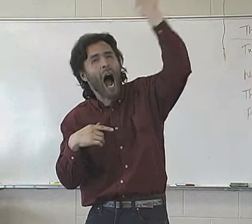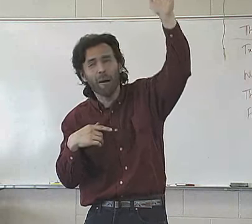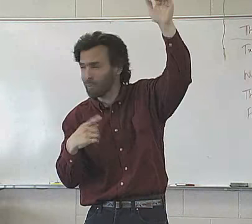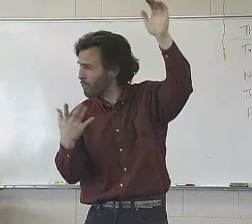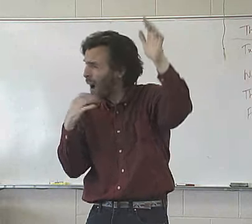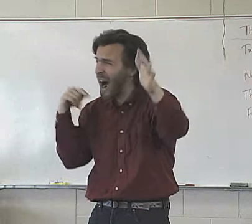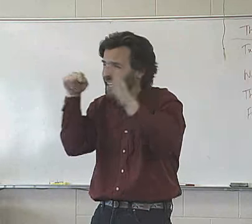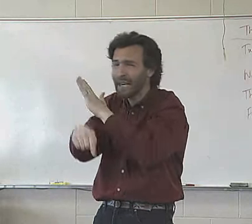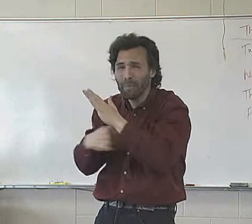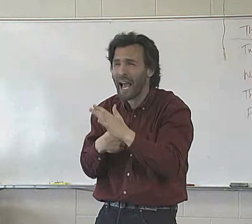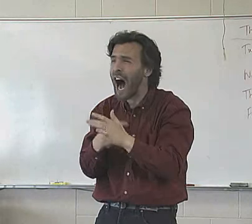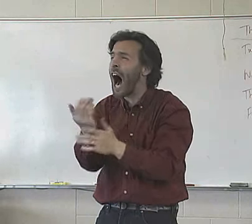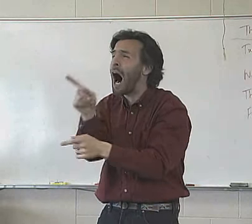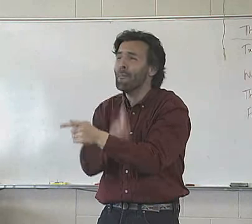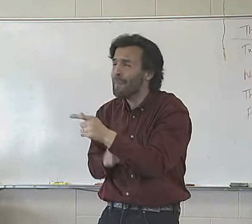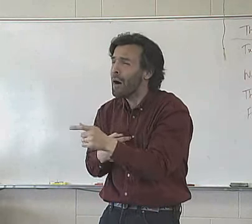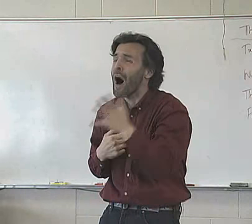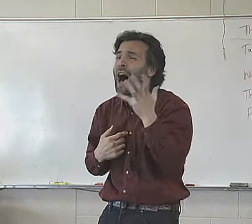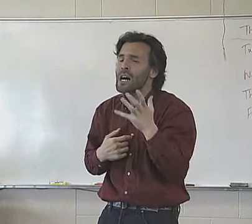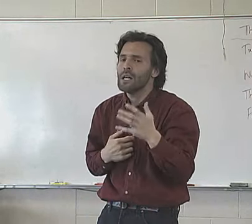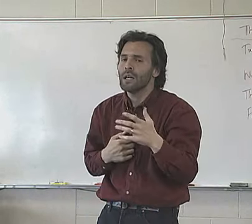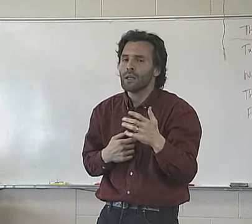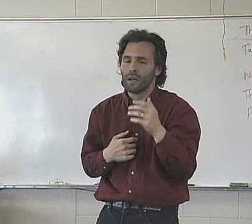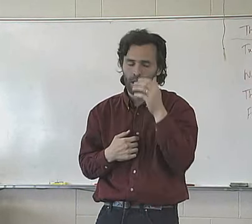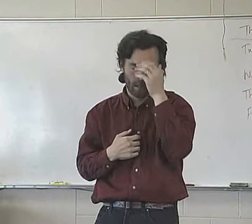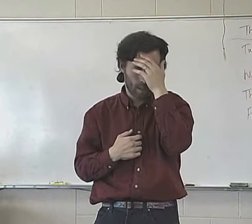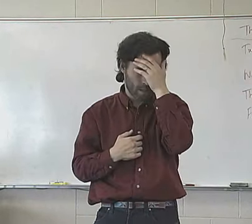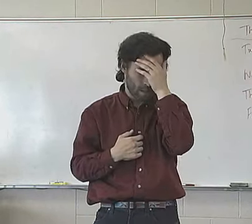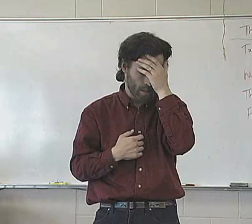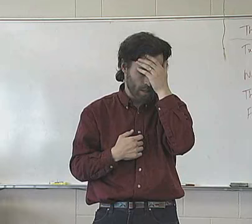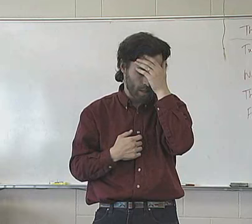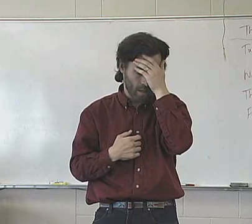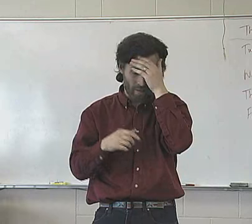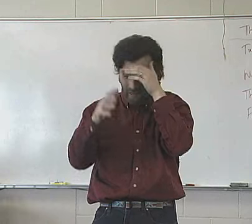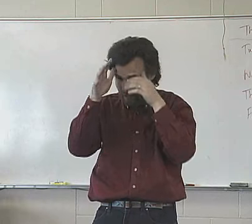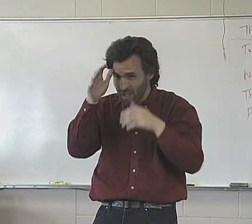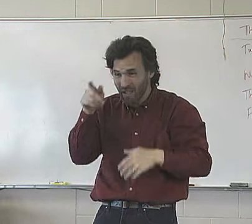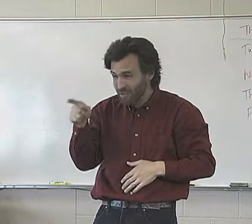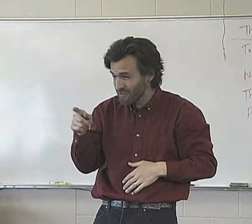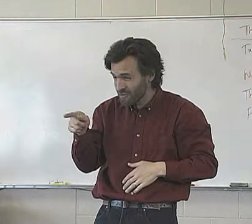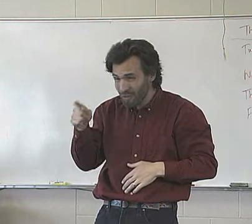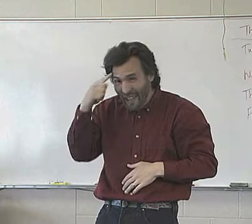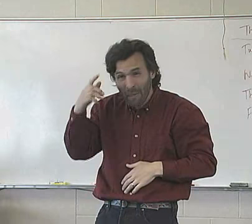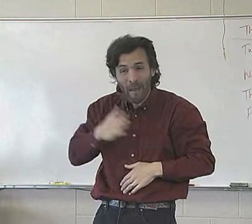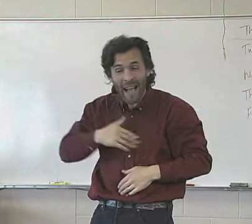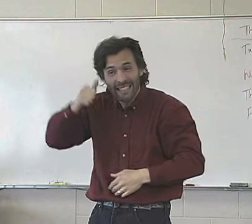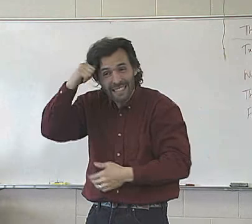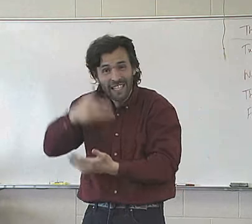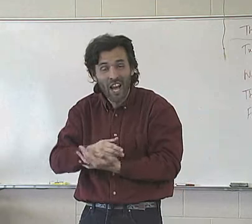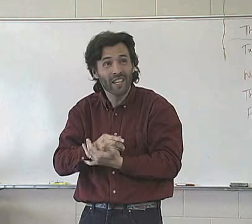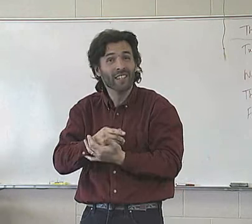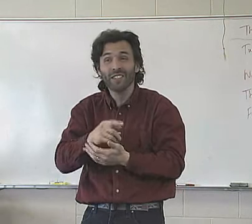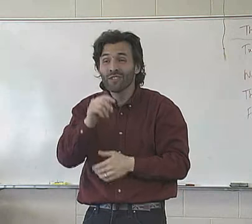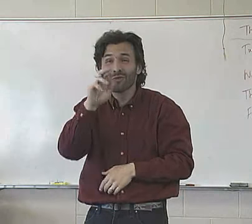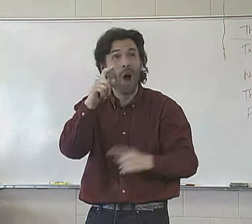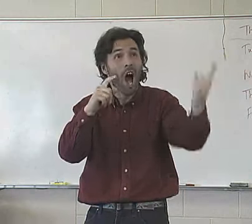and eat me." Oh, Father, you call yourself my son and you run away from a troll. I can't believe